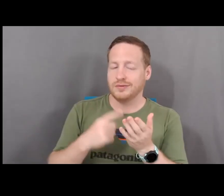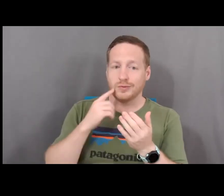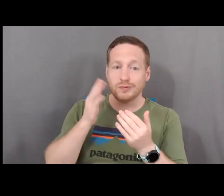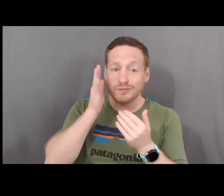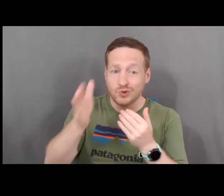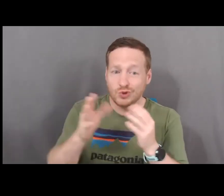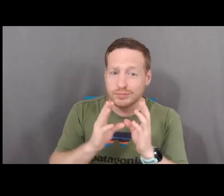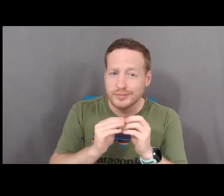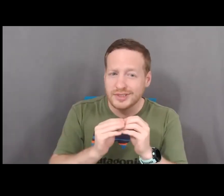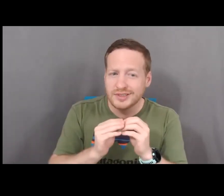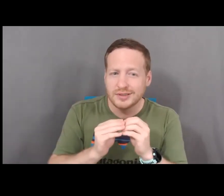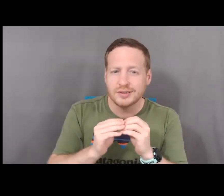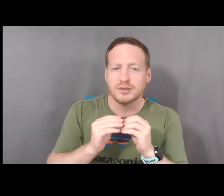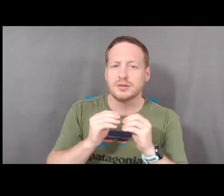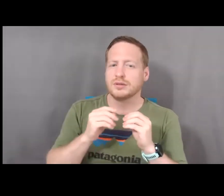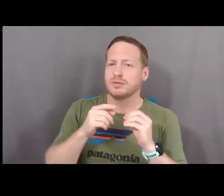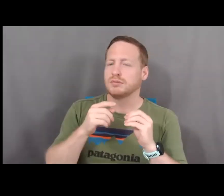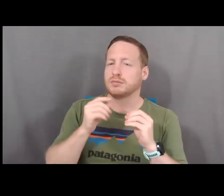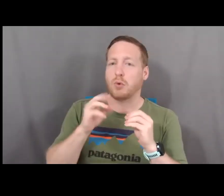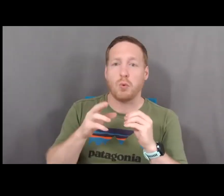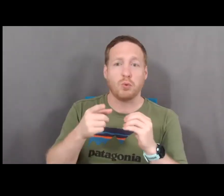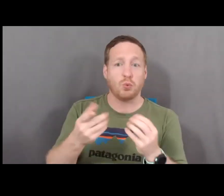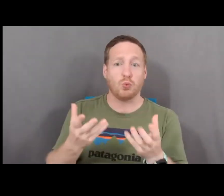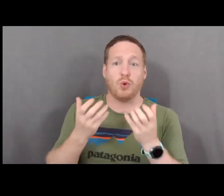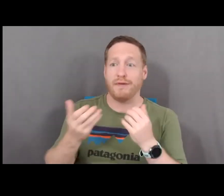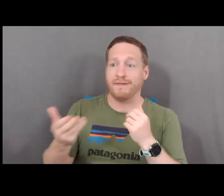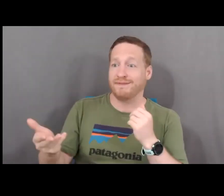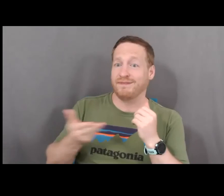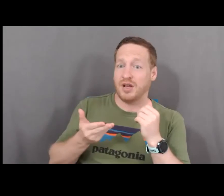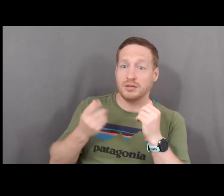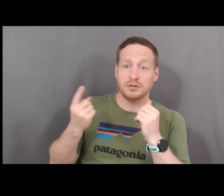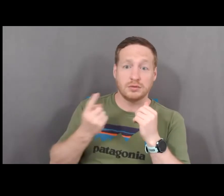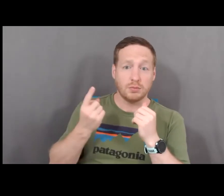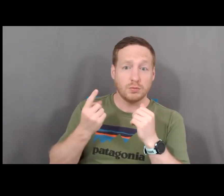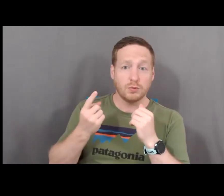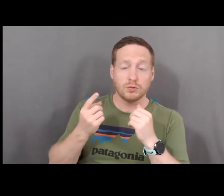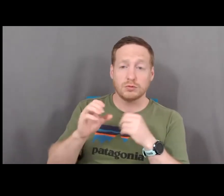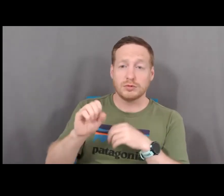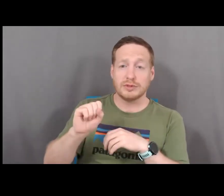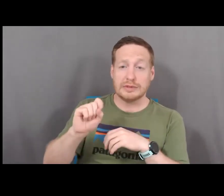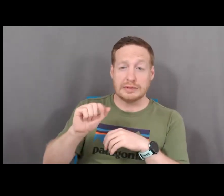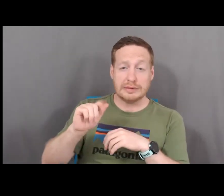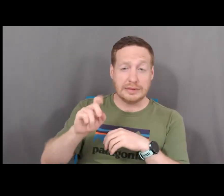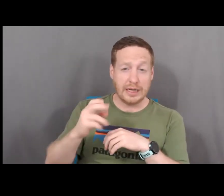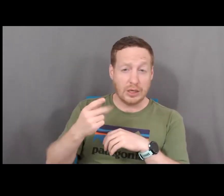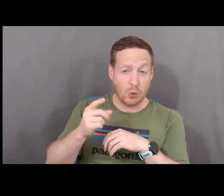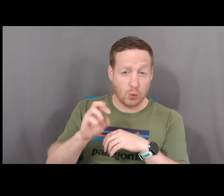if there are any important ideas or agenda items we want to discuss at future meetings. Perhaps maybe we want to invite a special guest